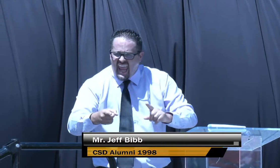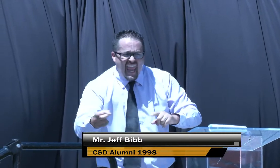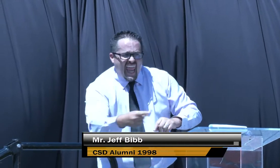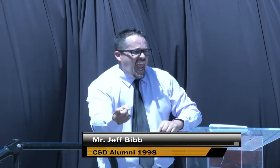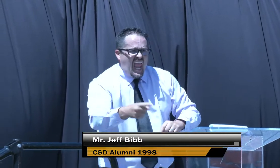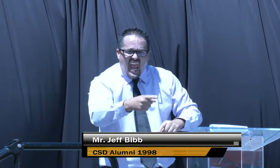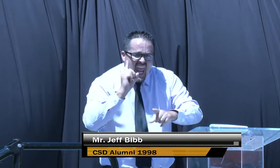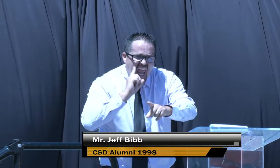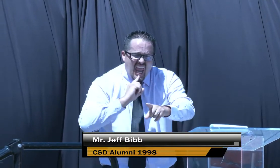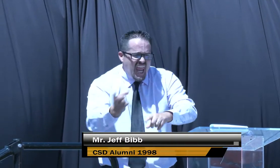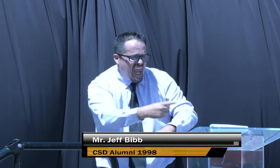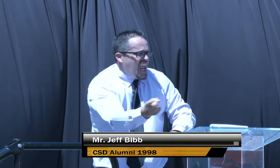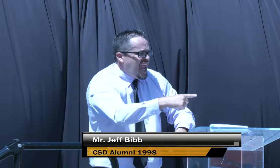deaf church members.